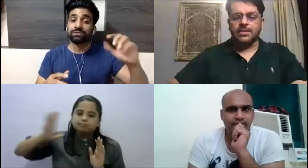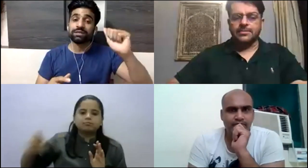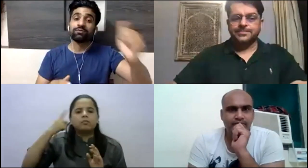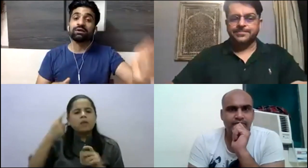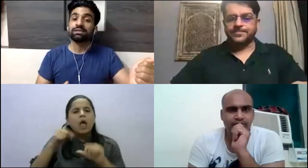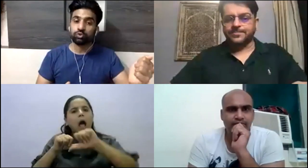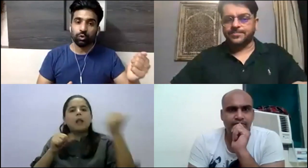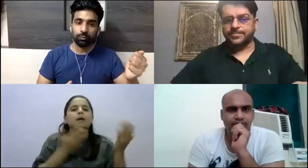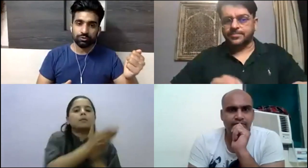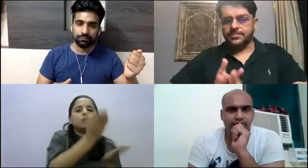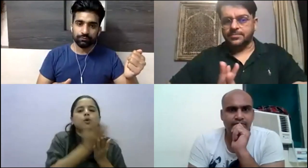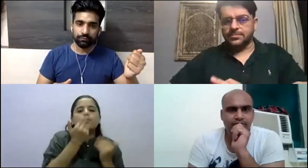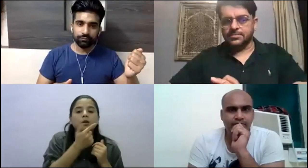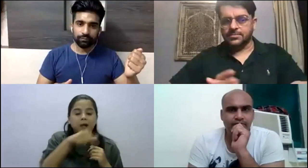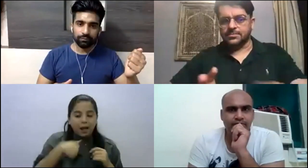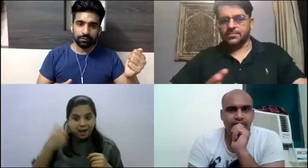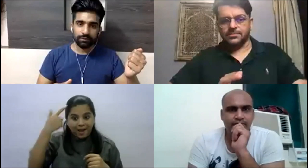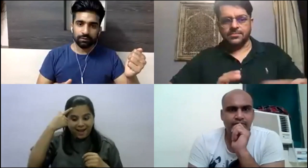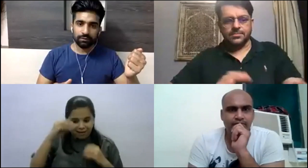things which can release those hormones.